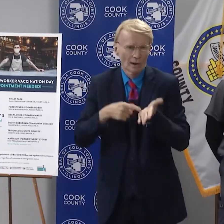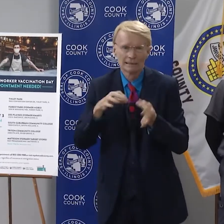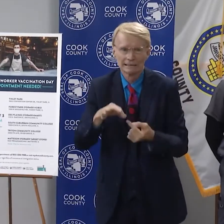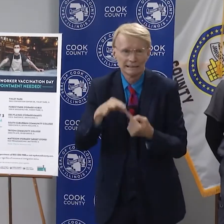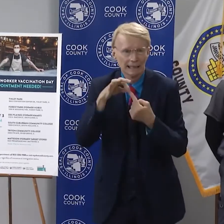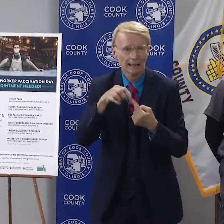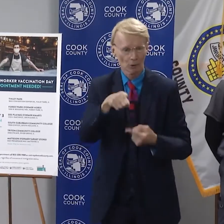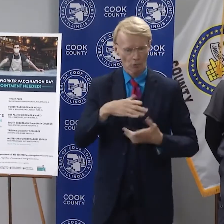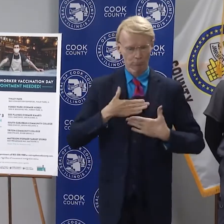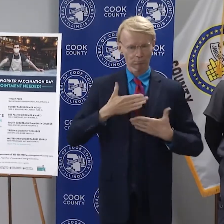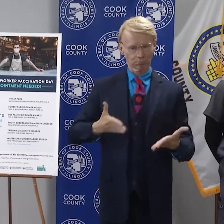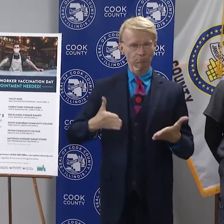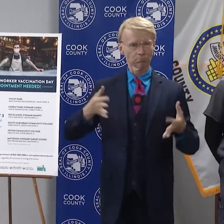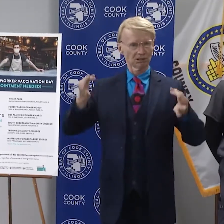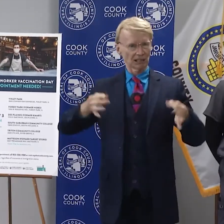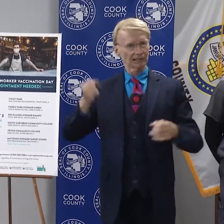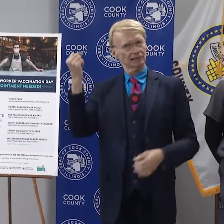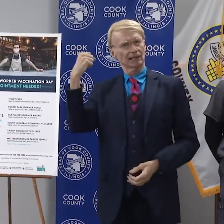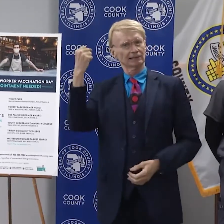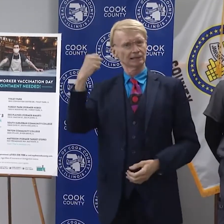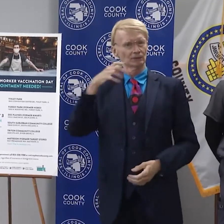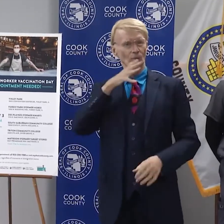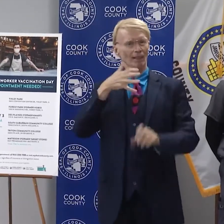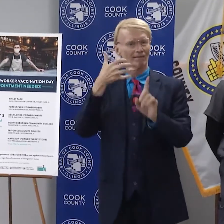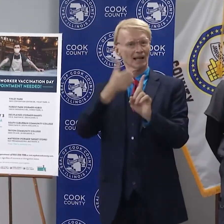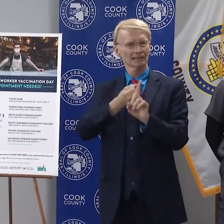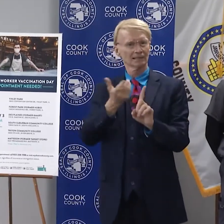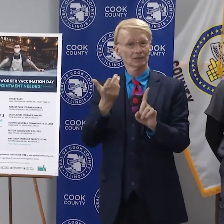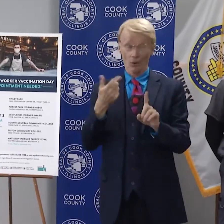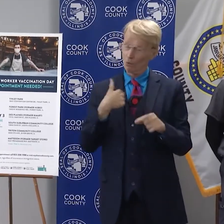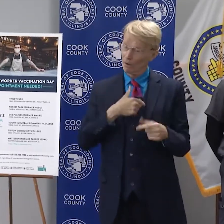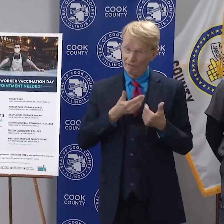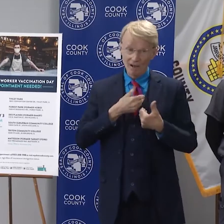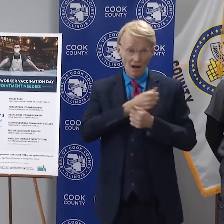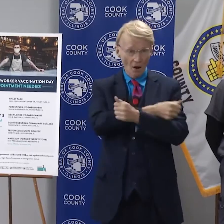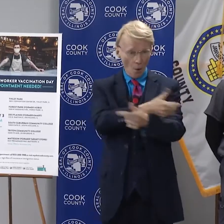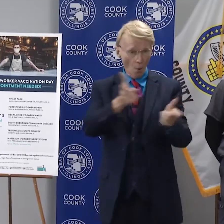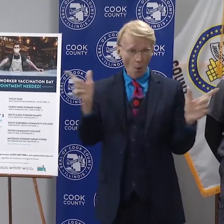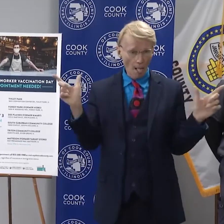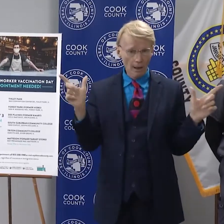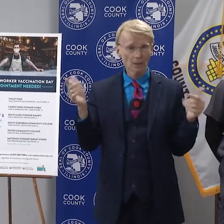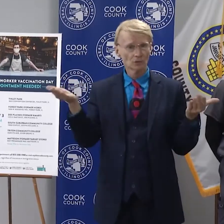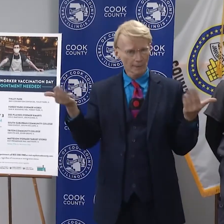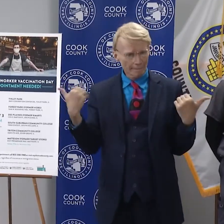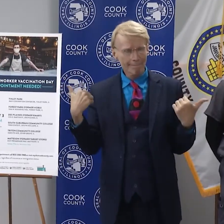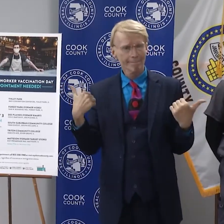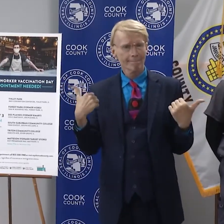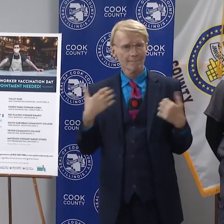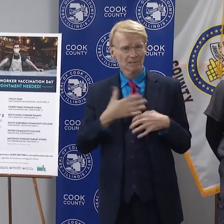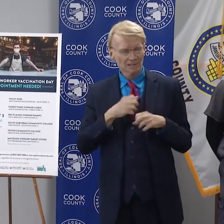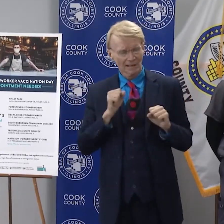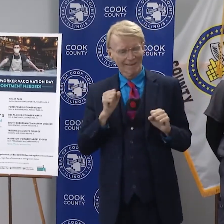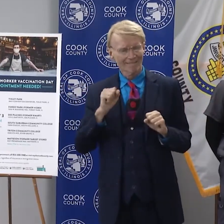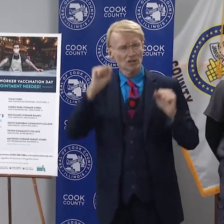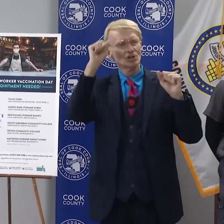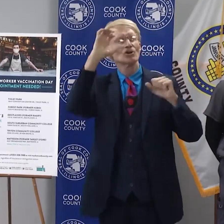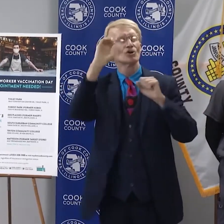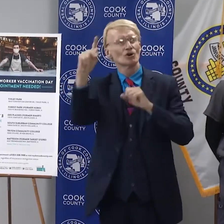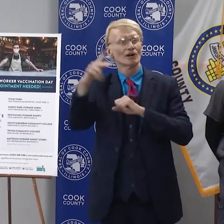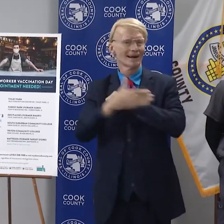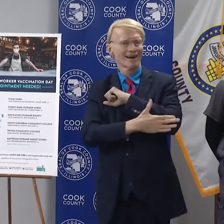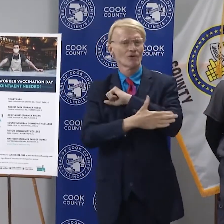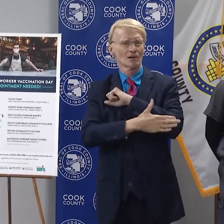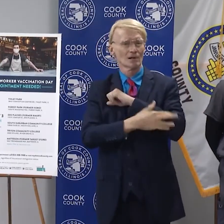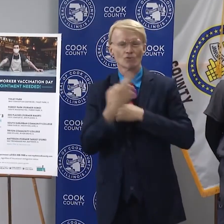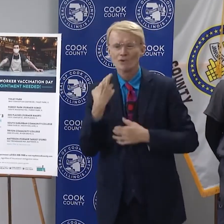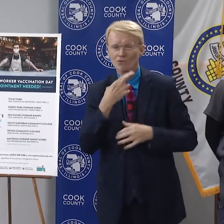your willingness and your decision to get vaccinated. So we invite everyone to join us in our effort to safeguard Cook County, to help our